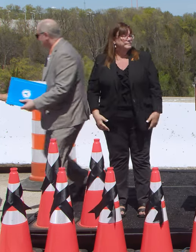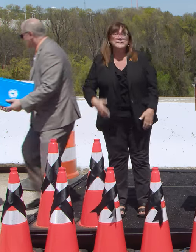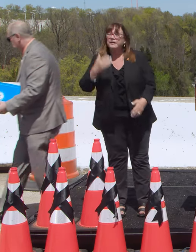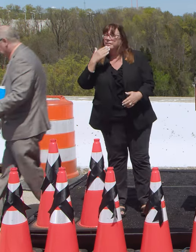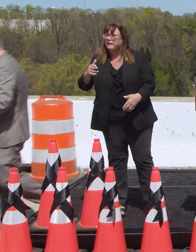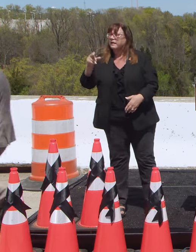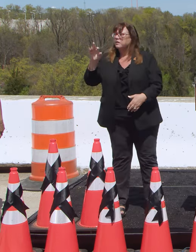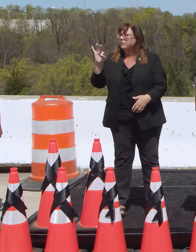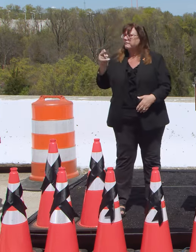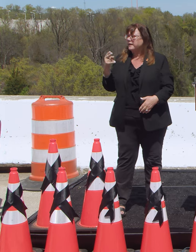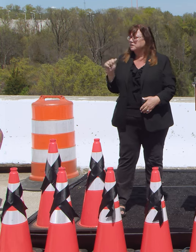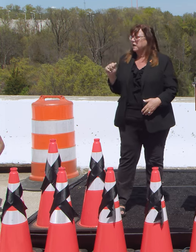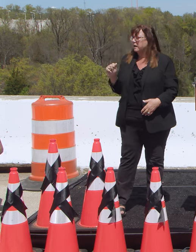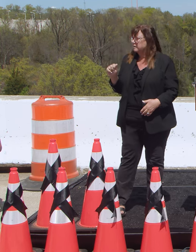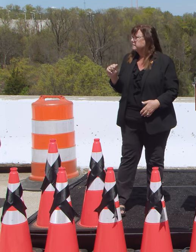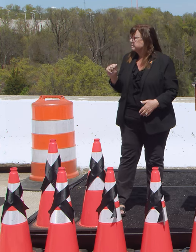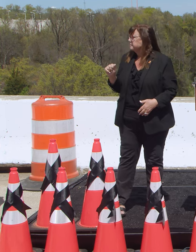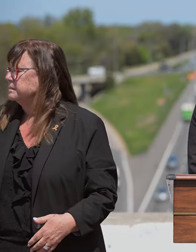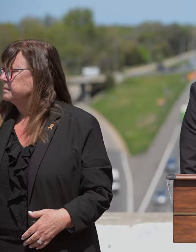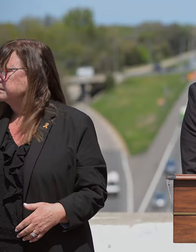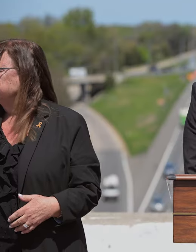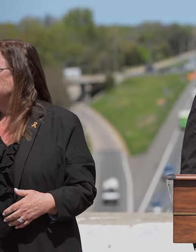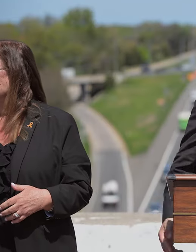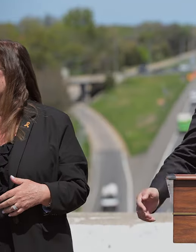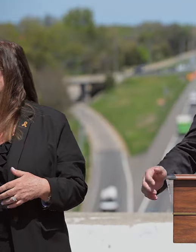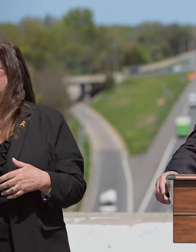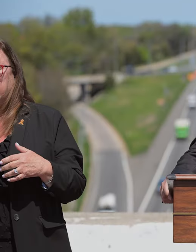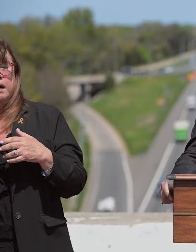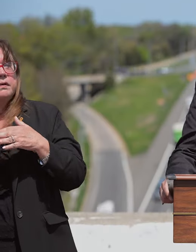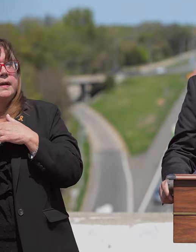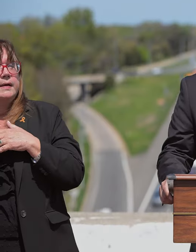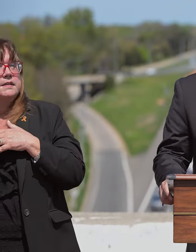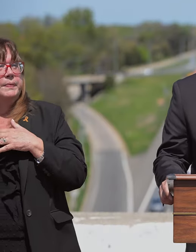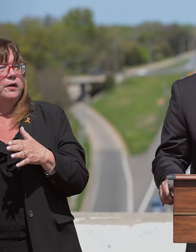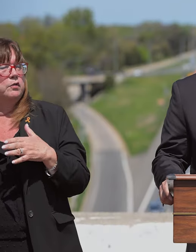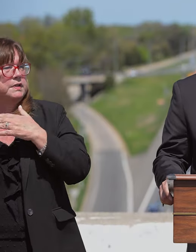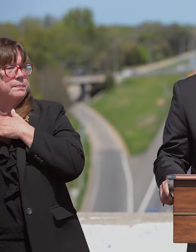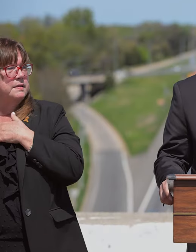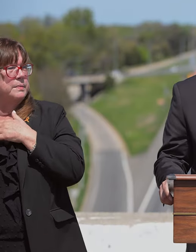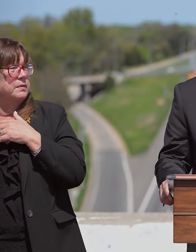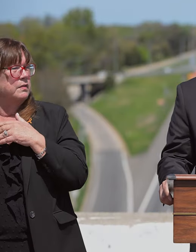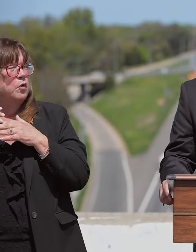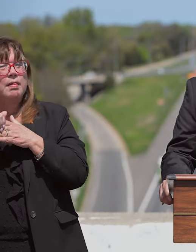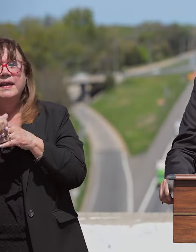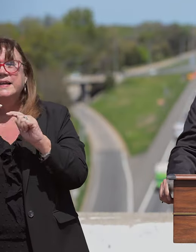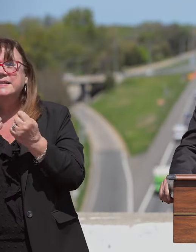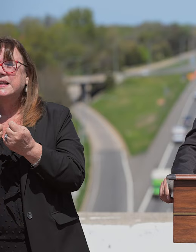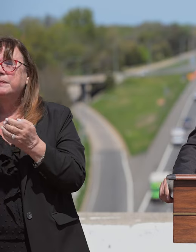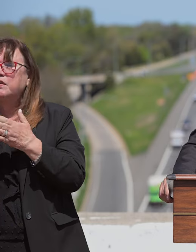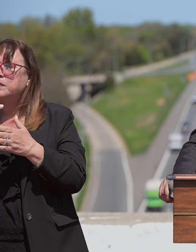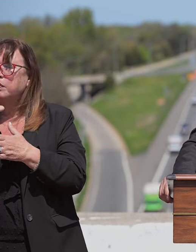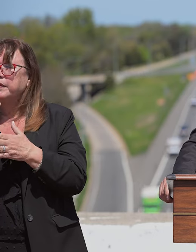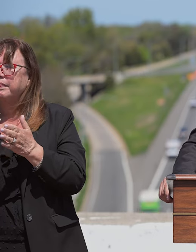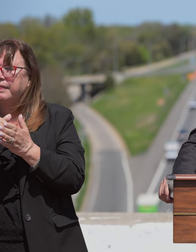Thank you, Federal Highway, and thank you, Administrator Knopp. Our next speaker is responsible for leading a team of nearly